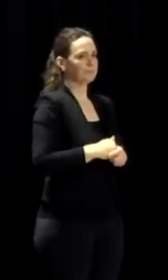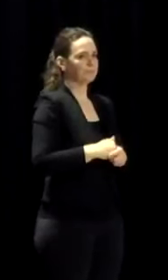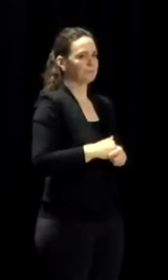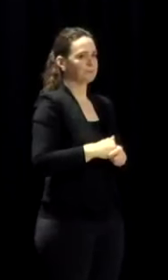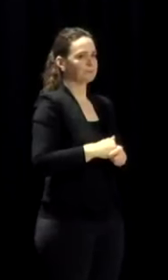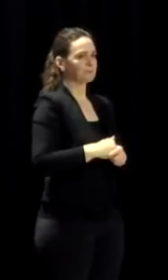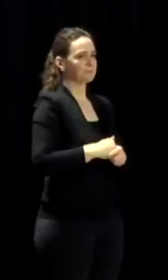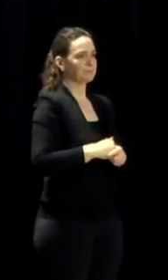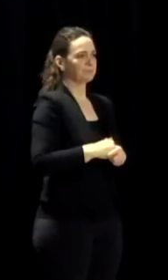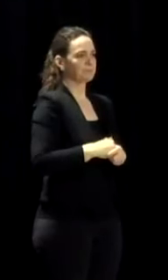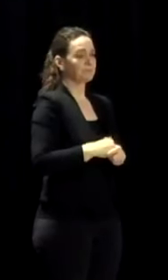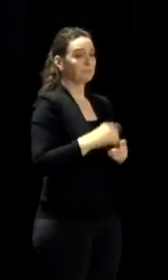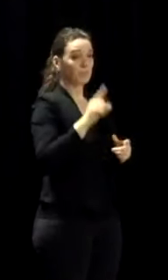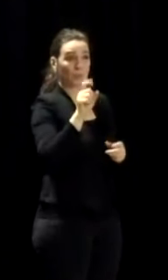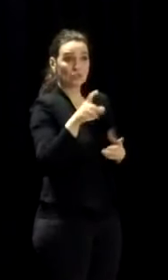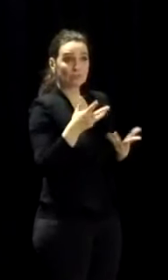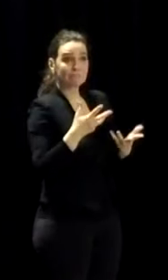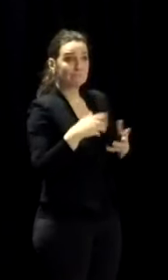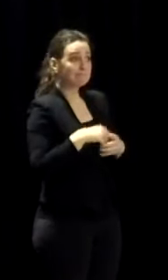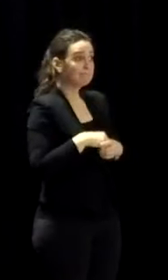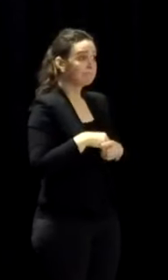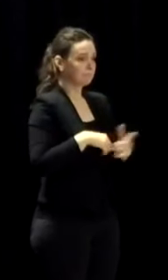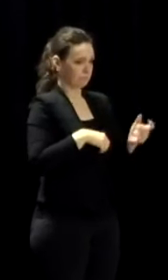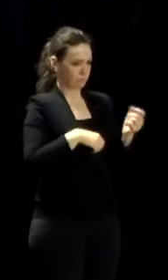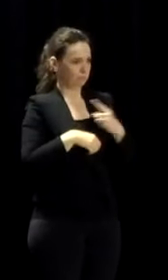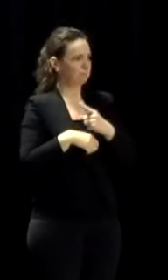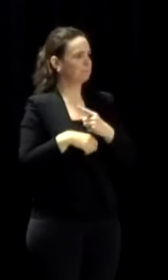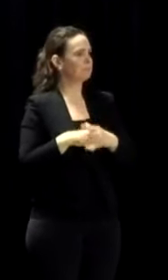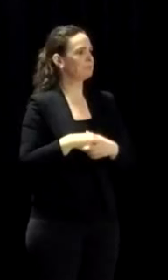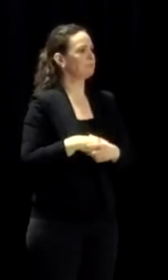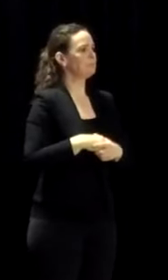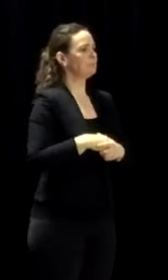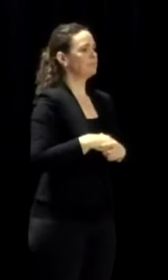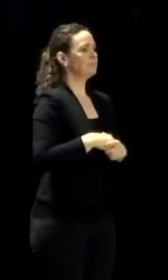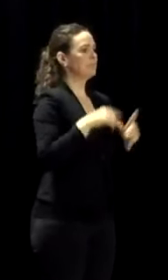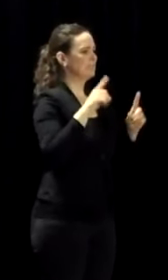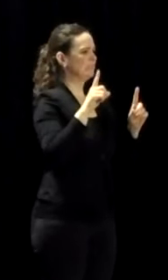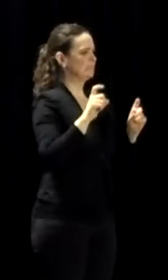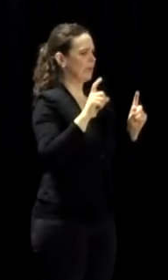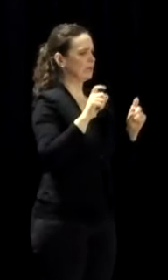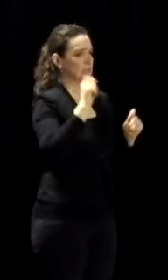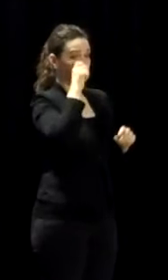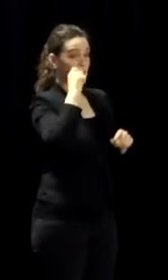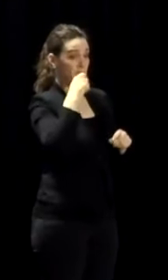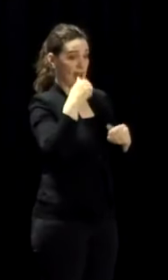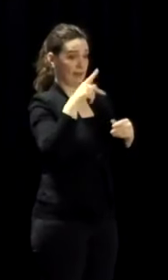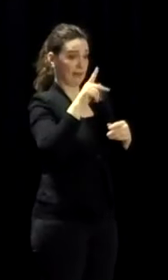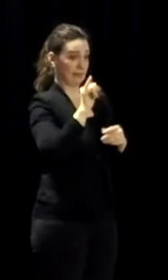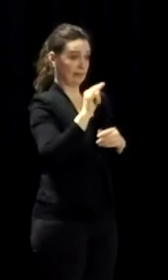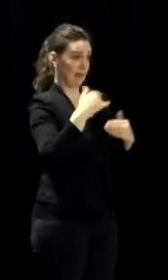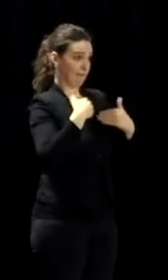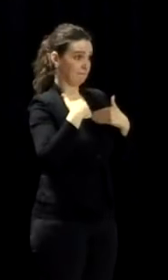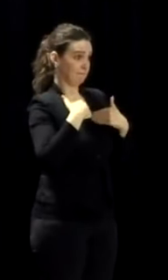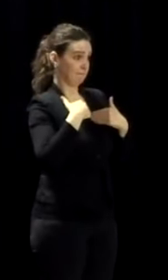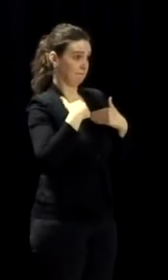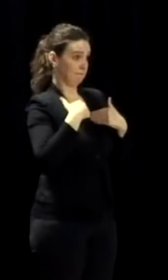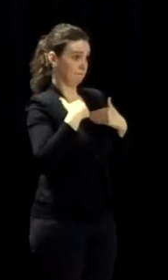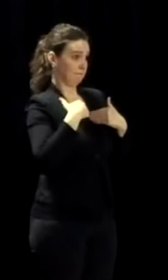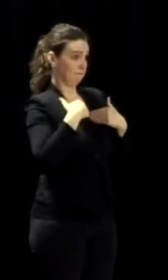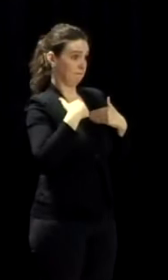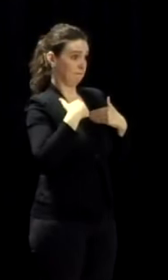Question. Would there ever be enough test kits available to test people who aren't showing symptoms but are in